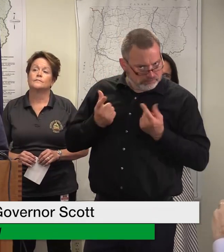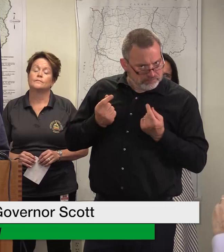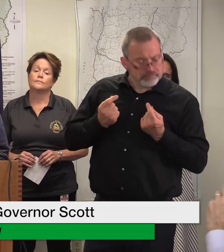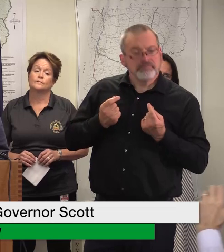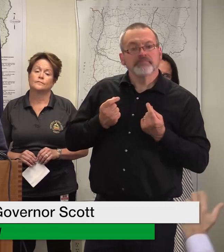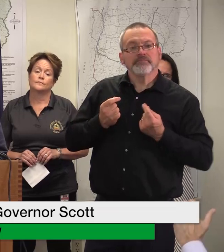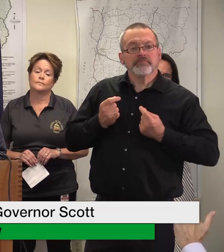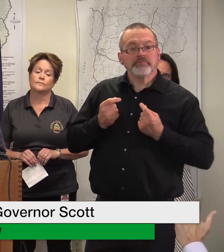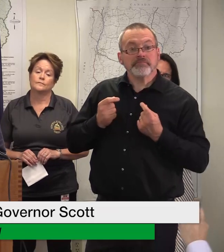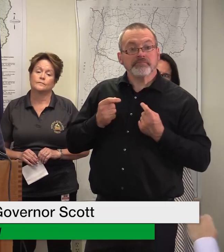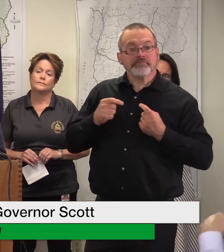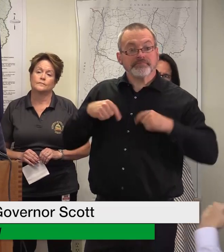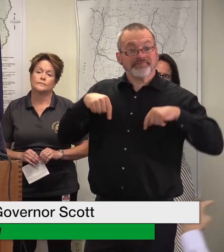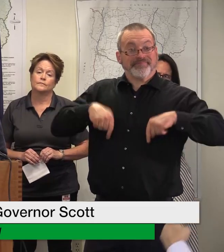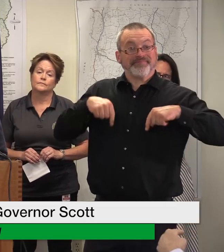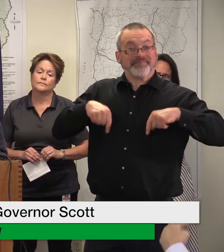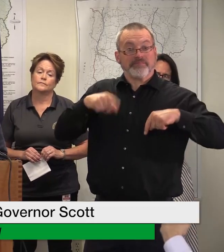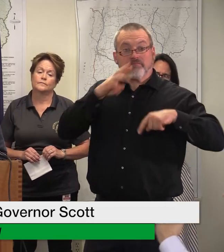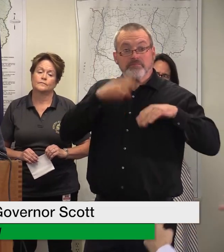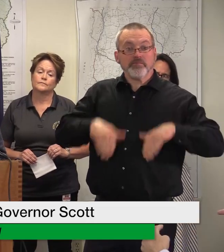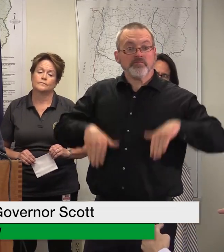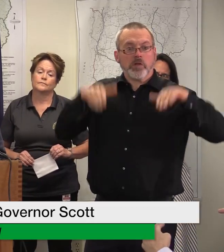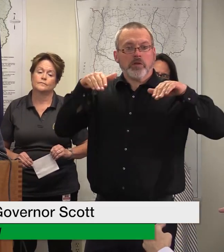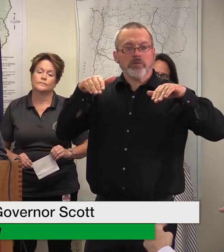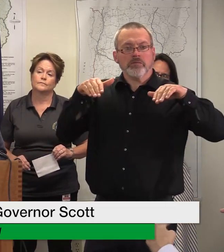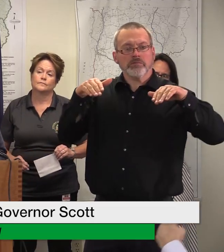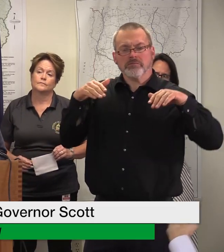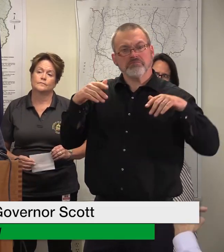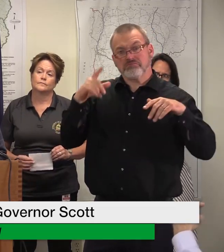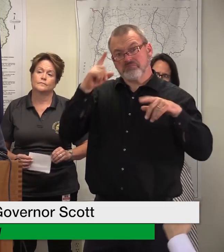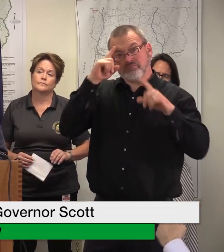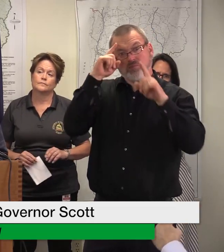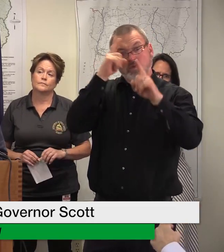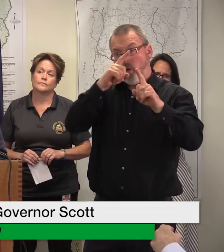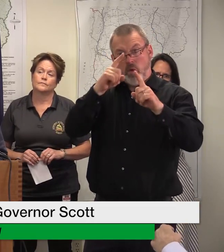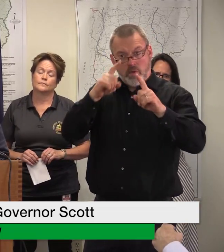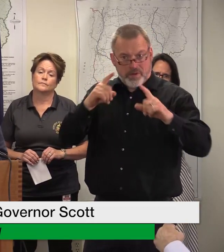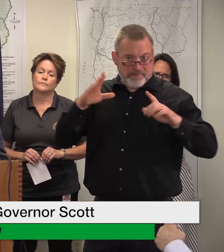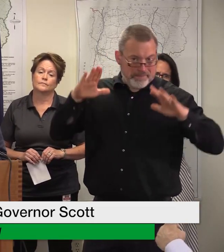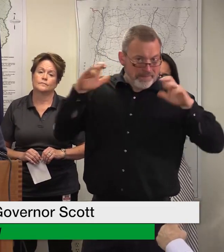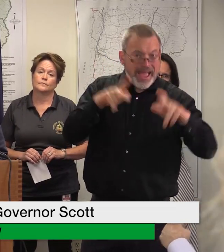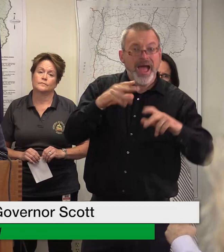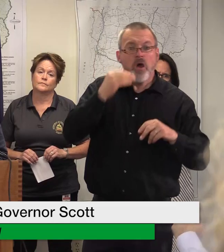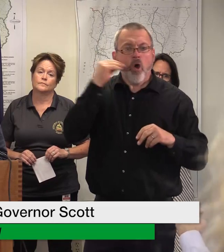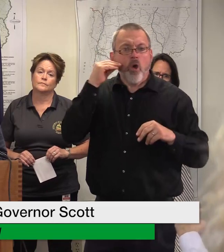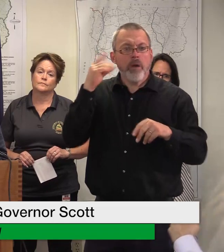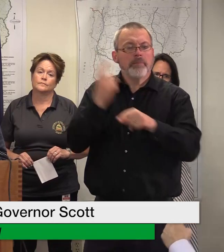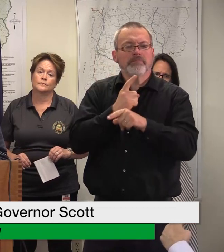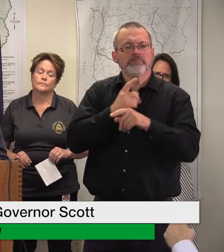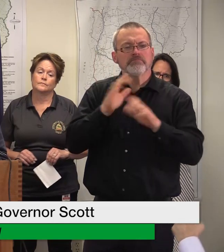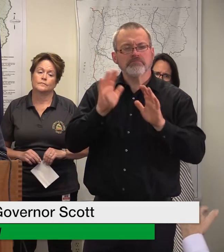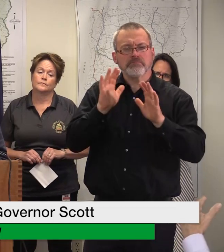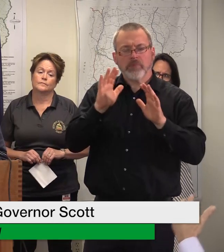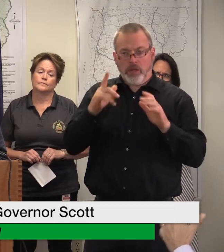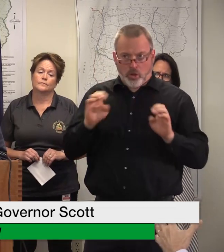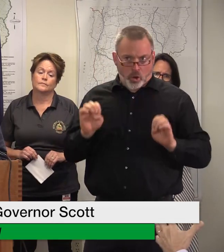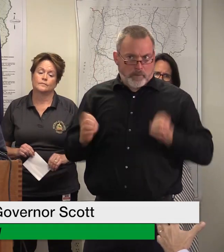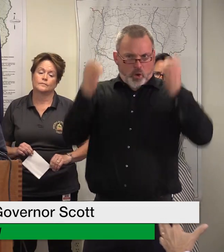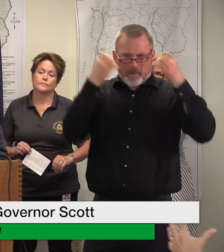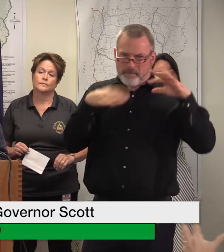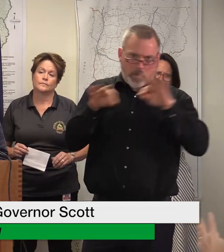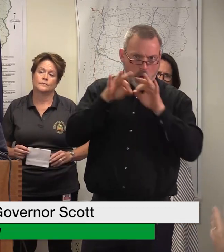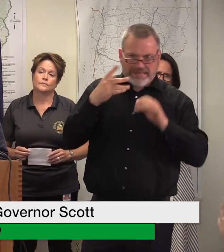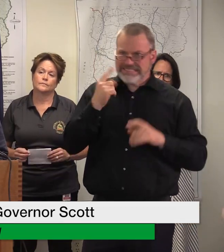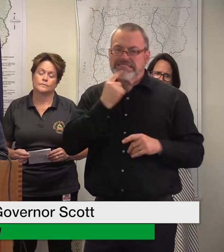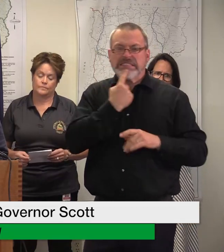situation is not to restore the house the way that it was, but to take care of the immediate needs to make it safe and